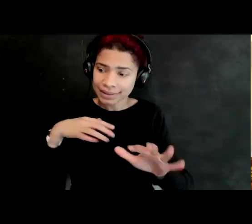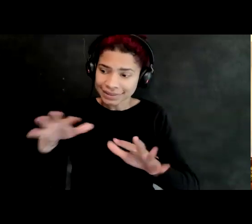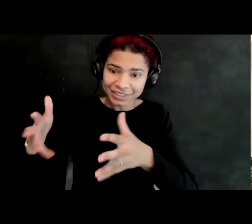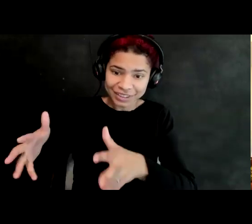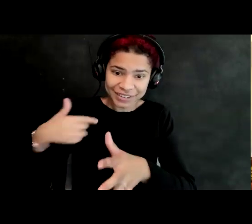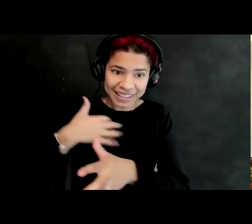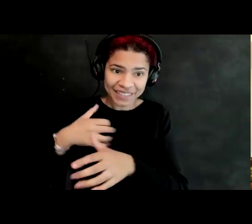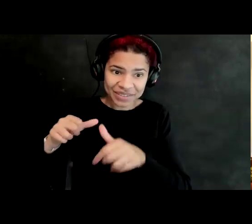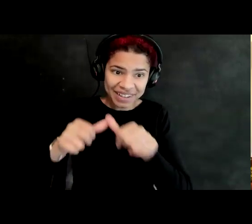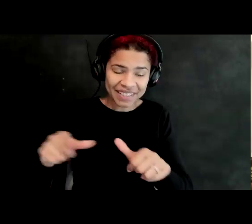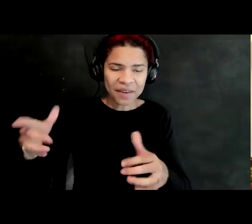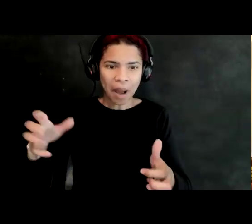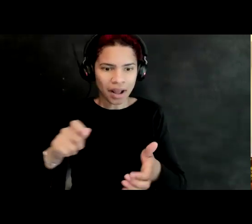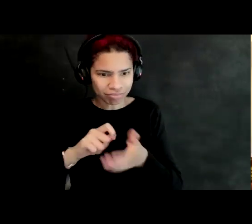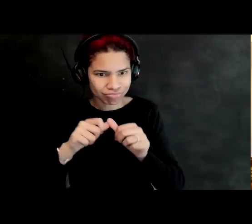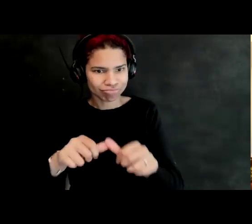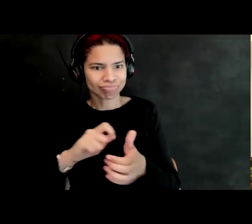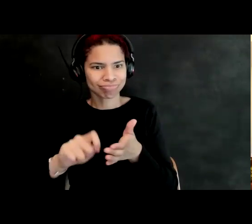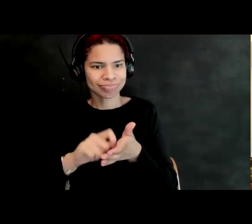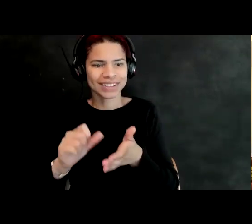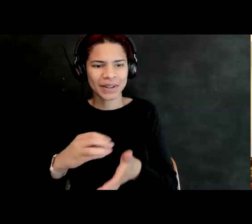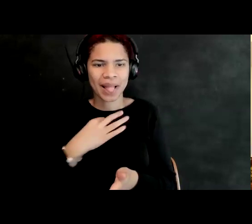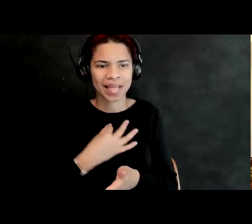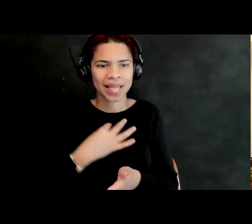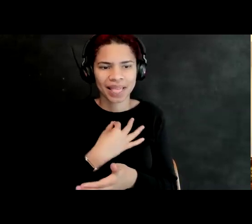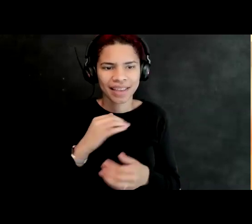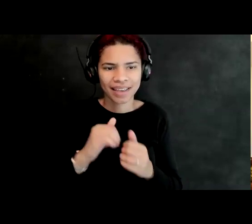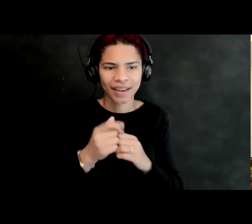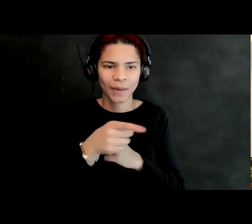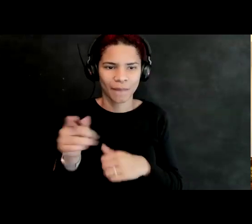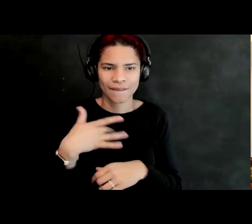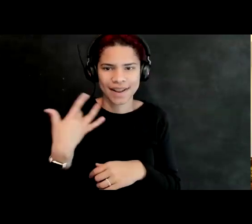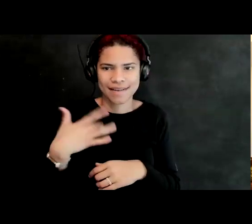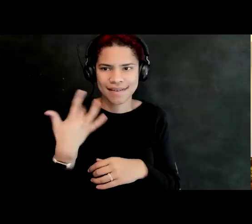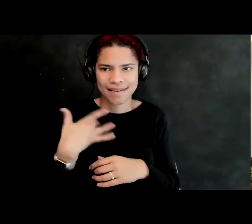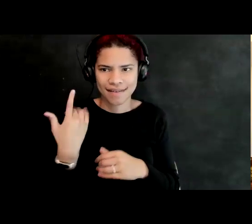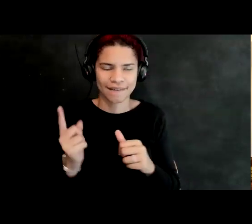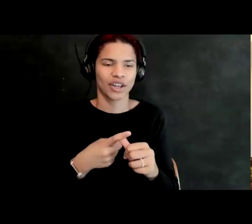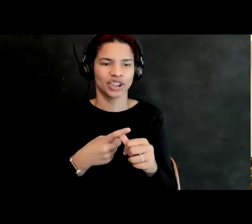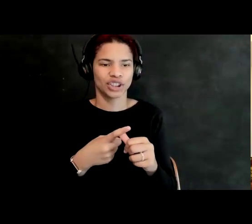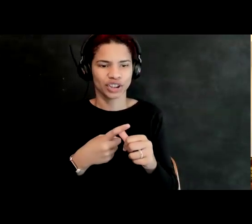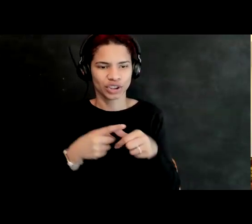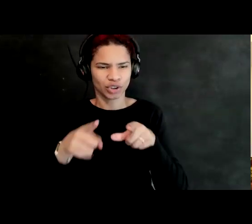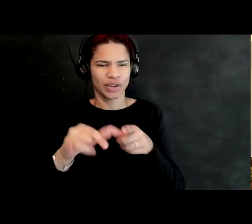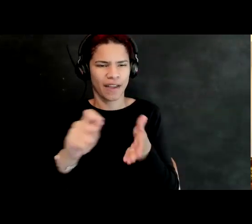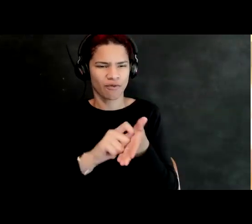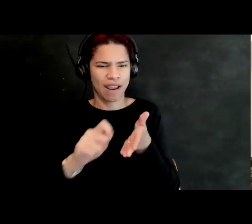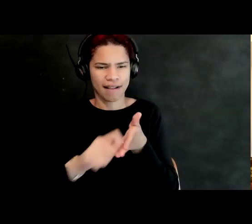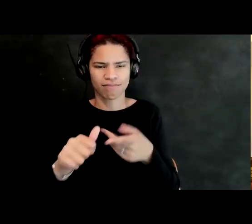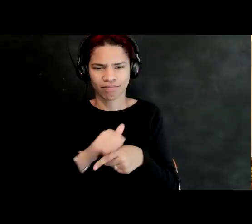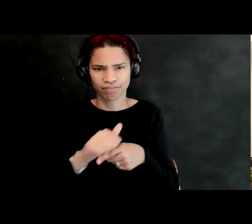they want to continue to write. So very curious how you all felt first off during the writing